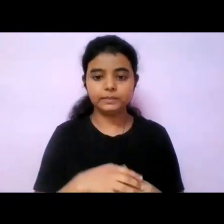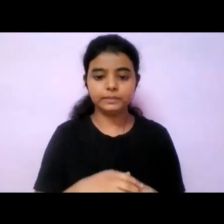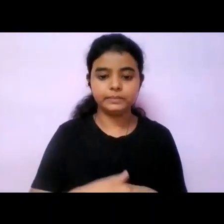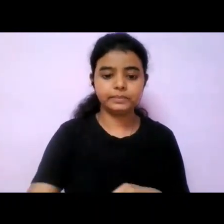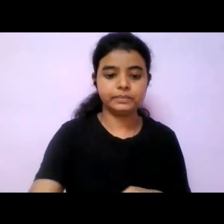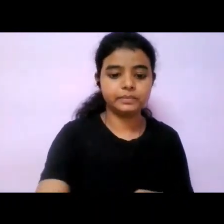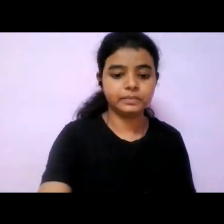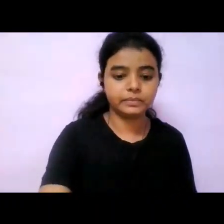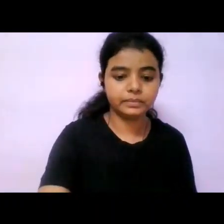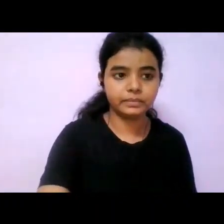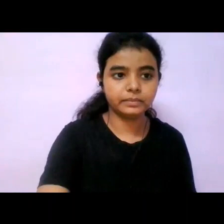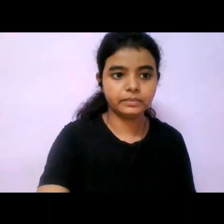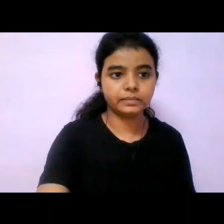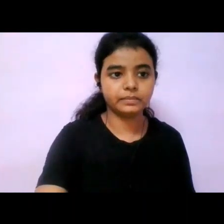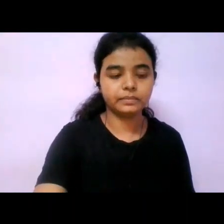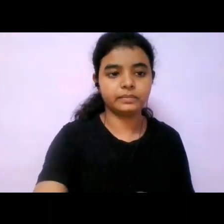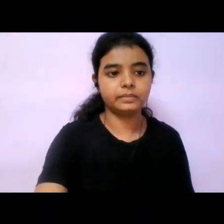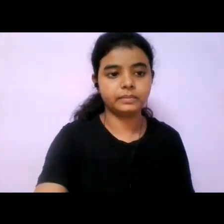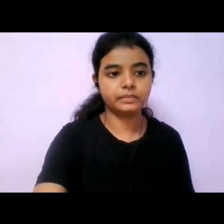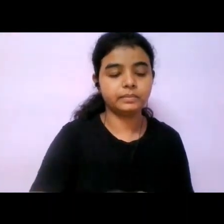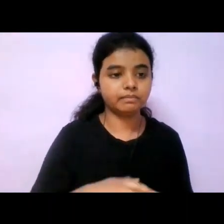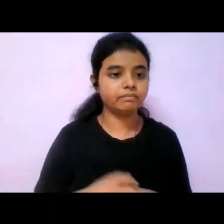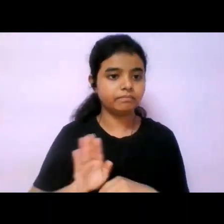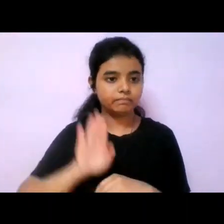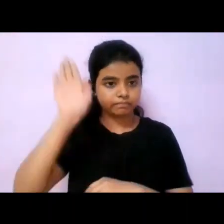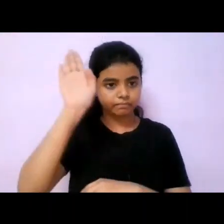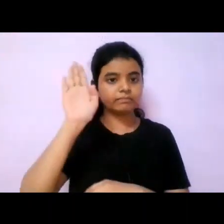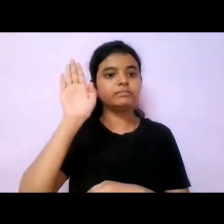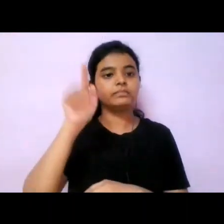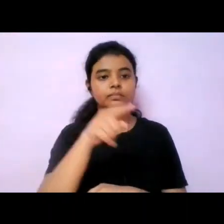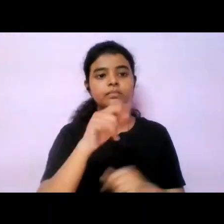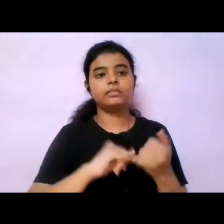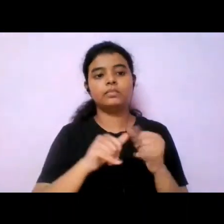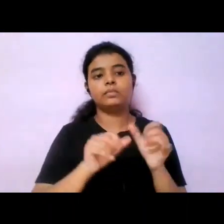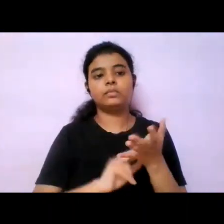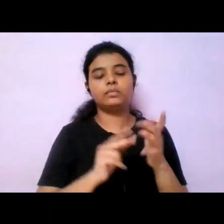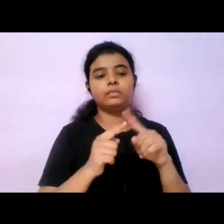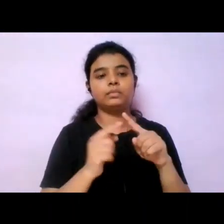let me get Santosh Kumar in because Santosh's hand has been raised for a while.